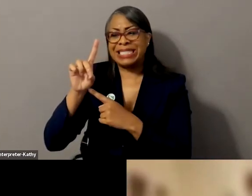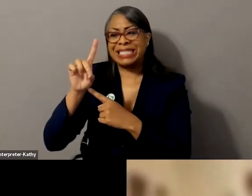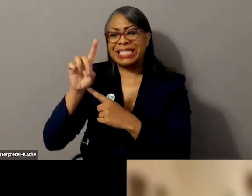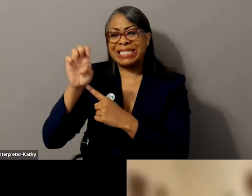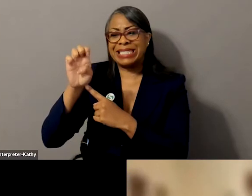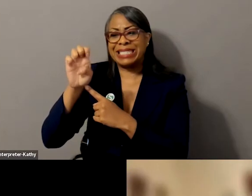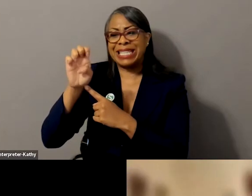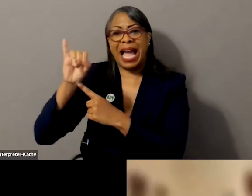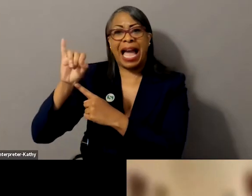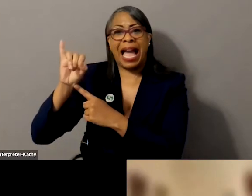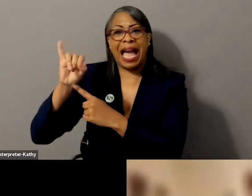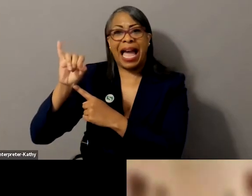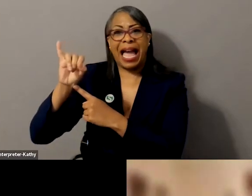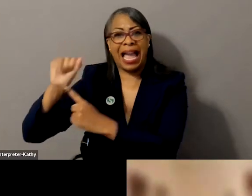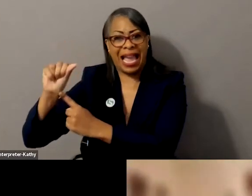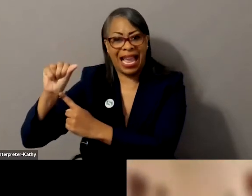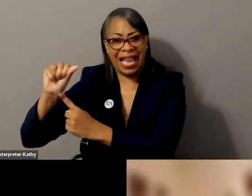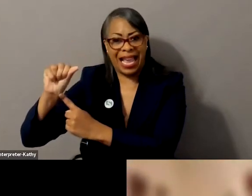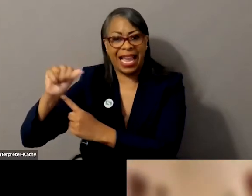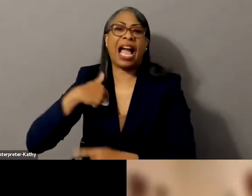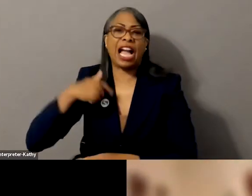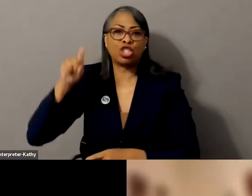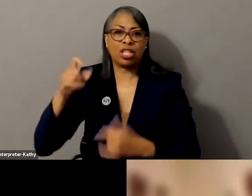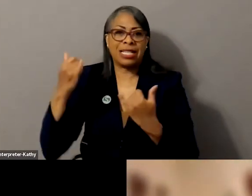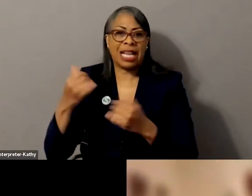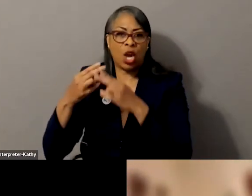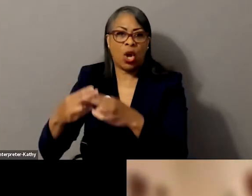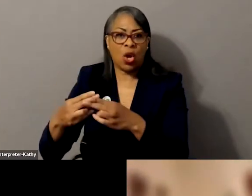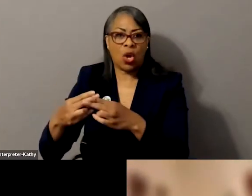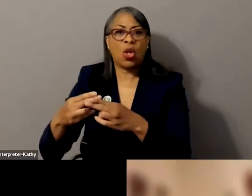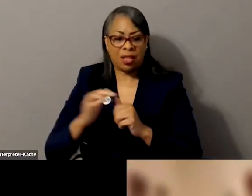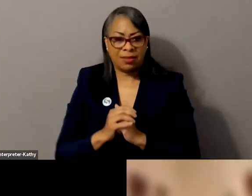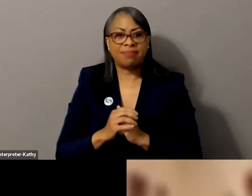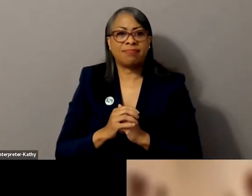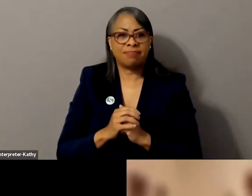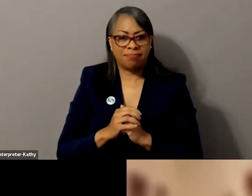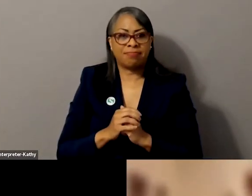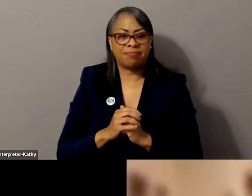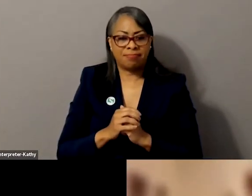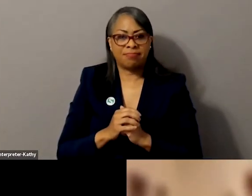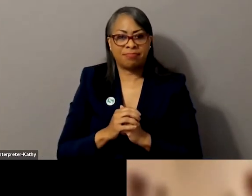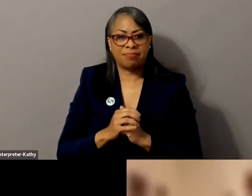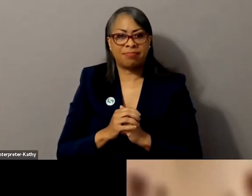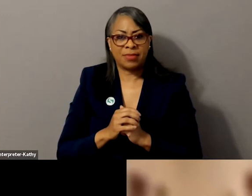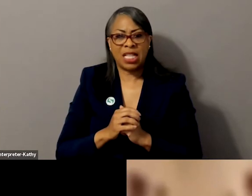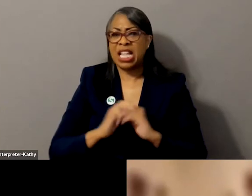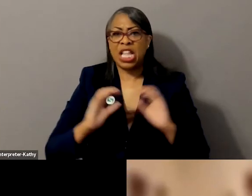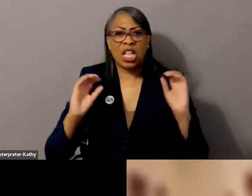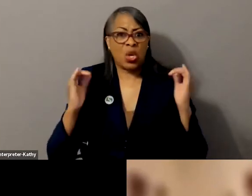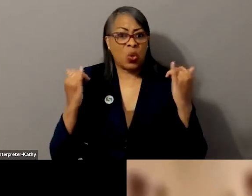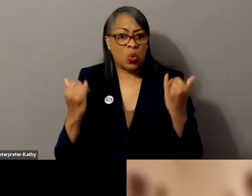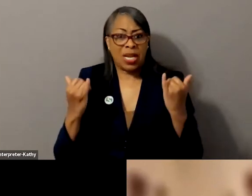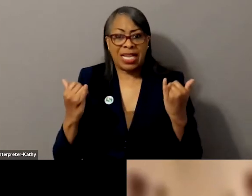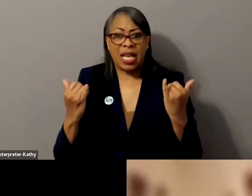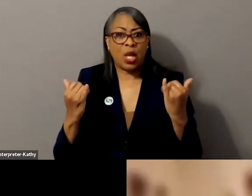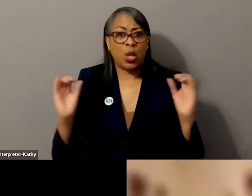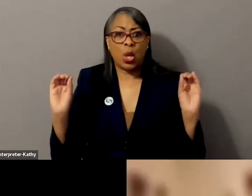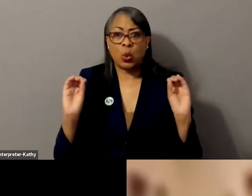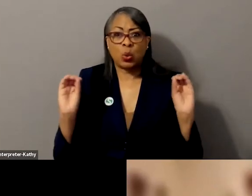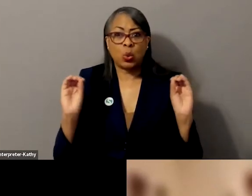DEIA, as I now should be calling it, underpins it all. There are no